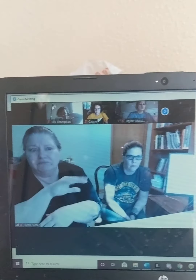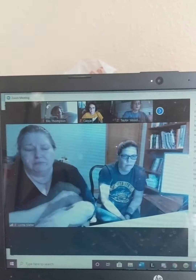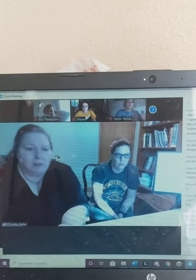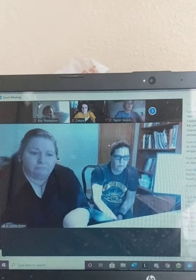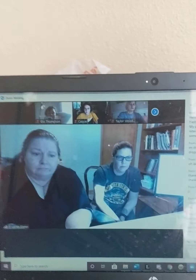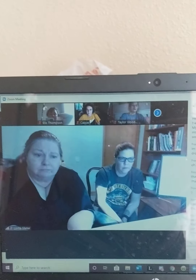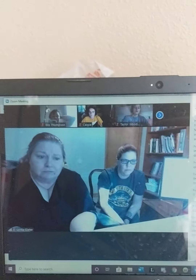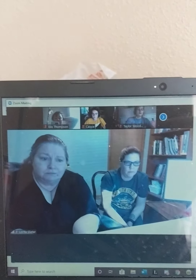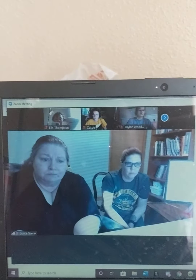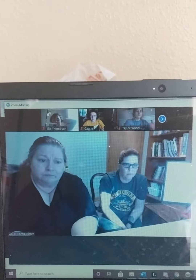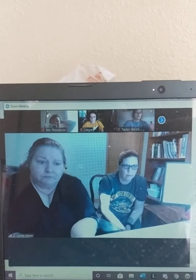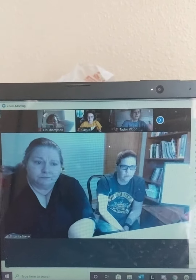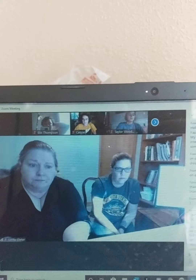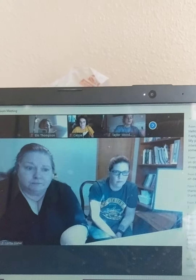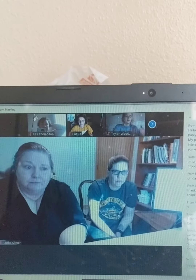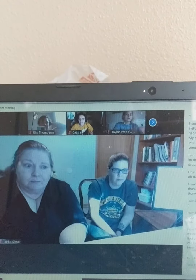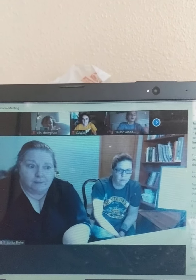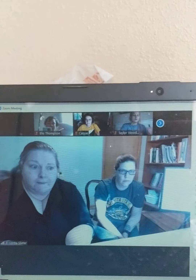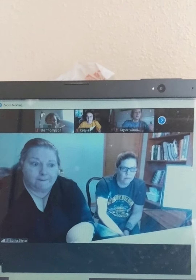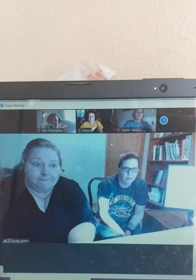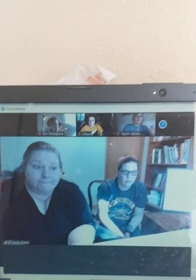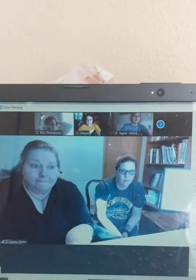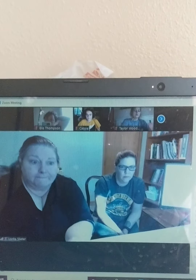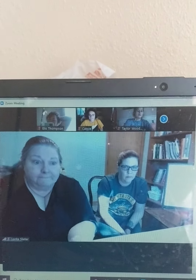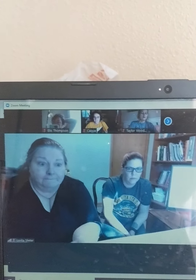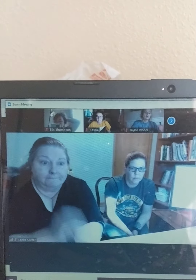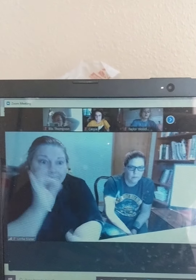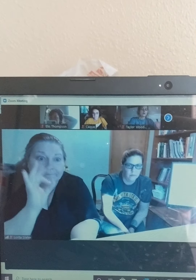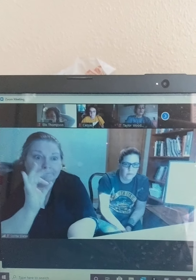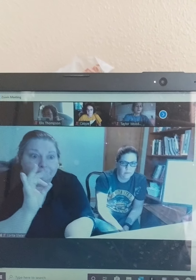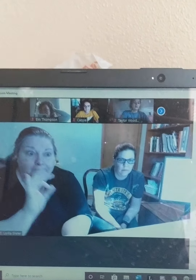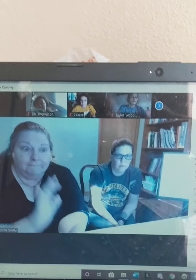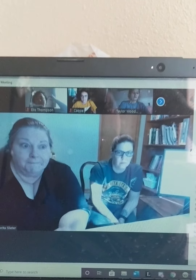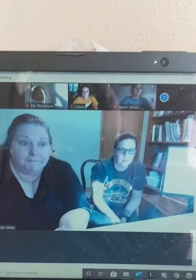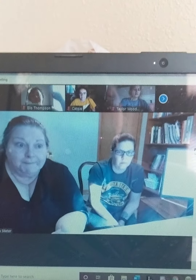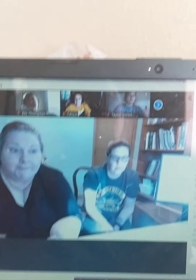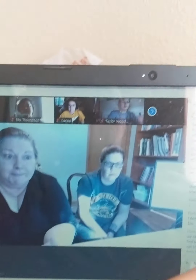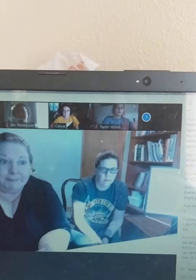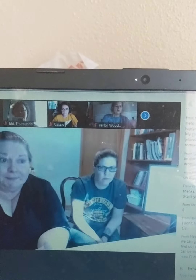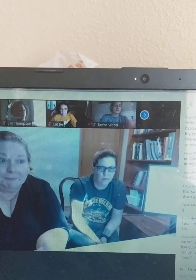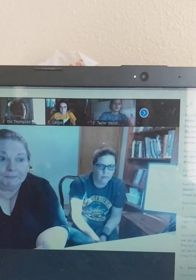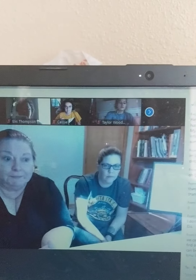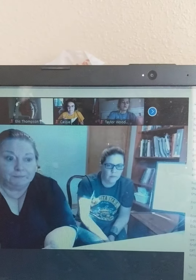I'm sure that you possibly want to tell it after you're done, so you don't have to write in your book, okay?